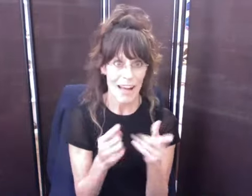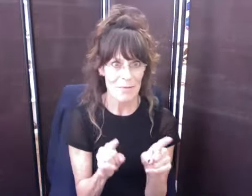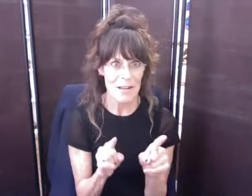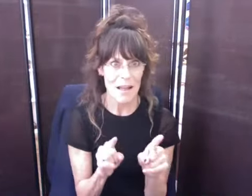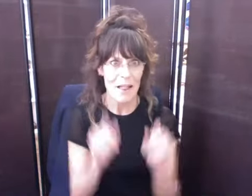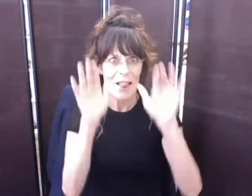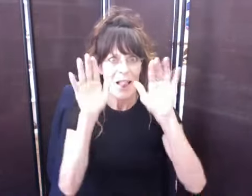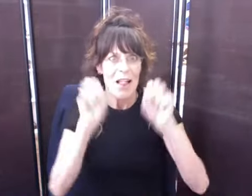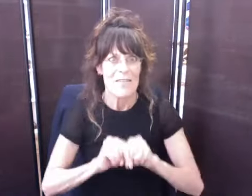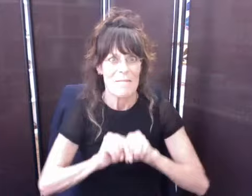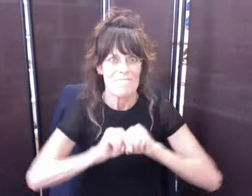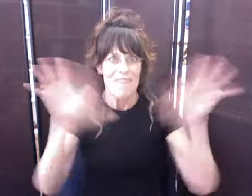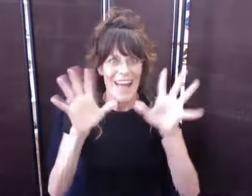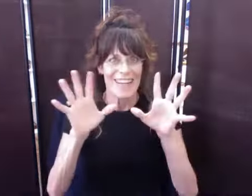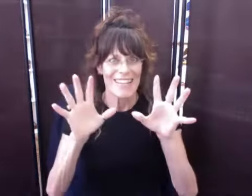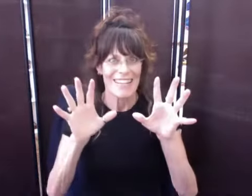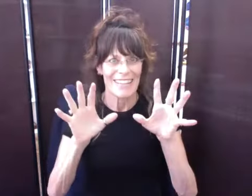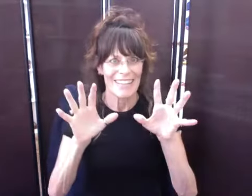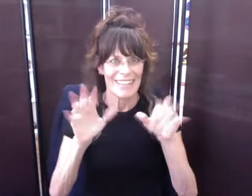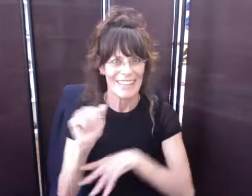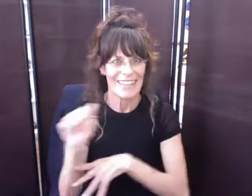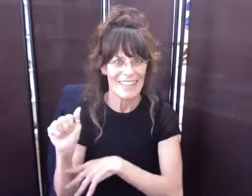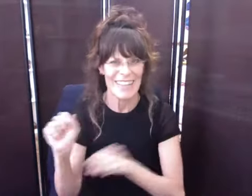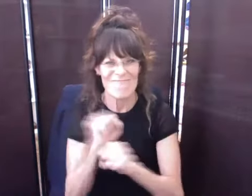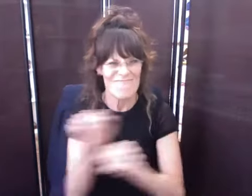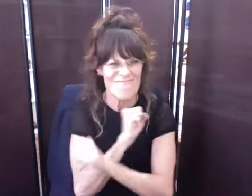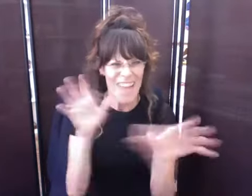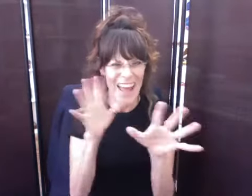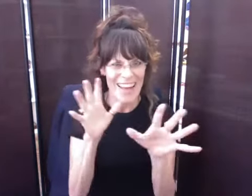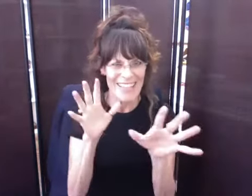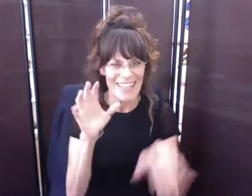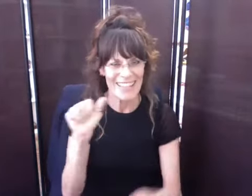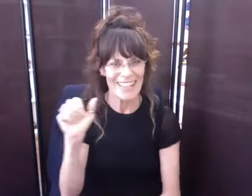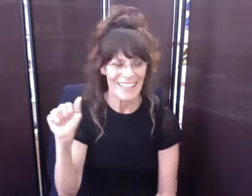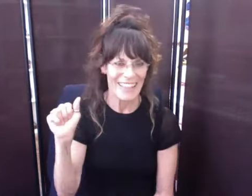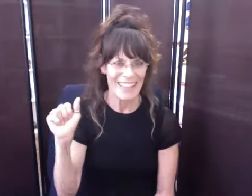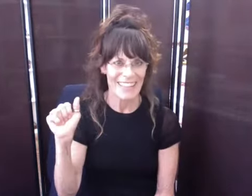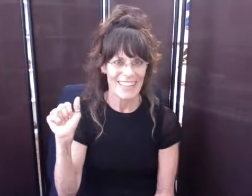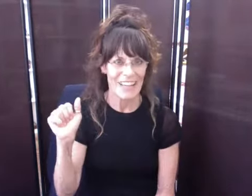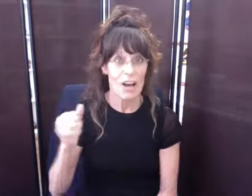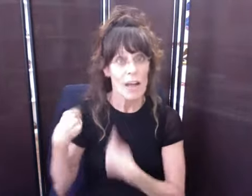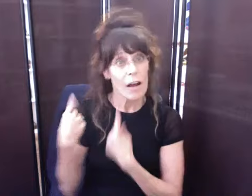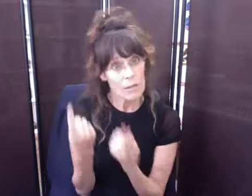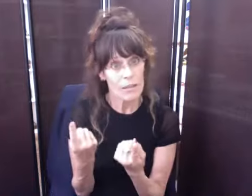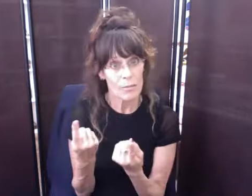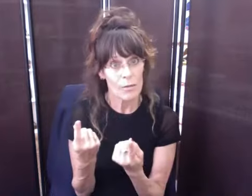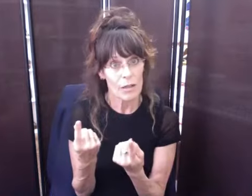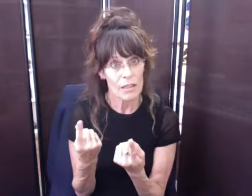of Alcoholics Anonymous. Absolutely the magic of Alcoholics Anonymous. Up to this point, even up to the point of the 8th step, where I'm praying